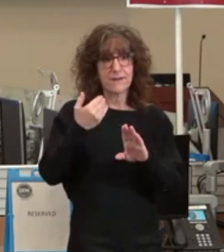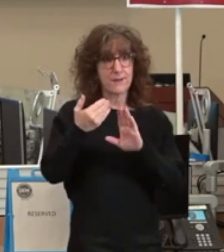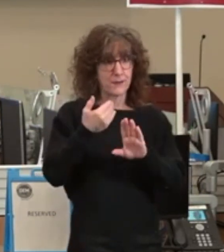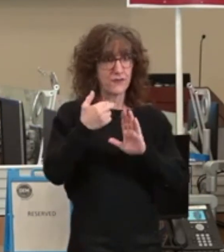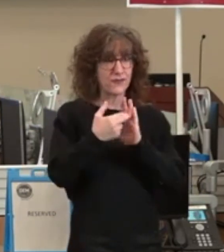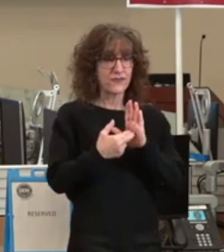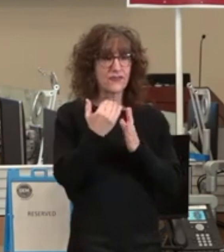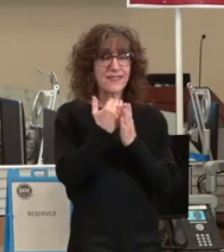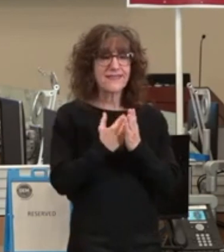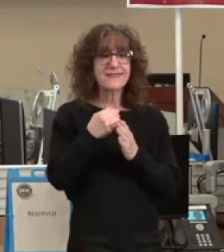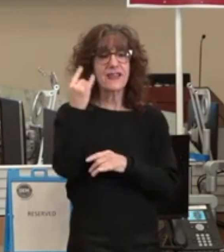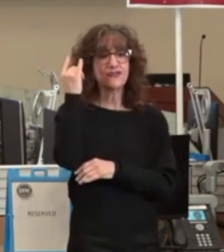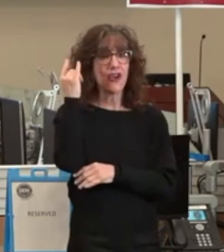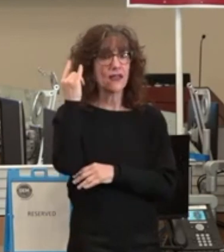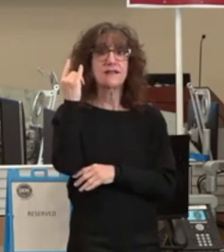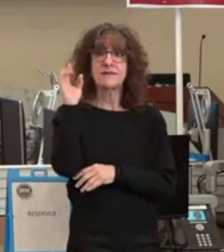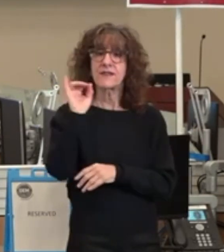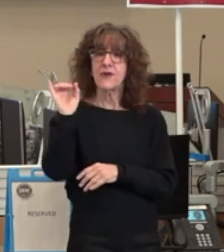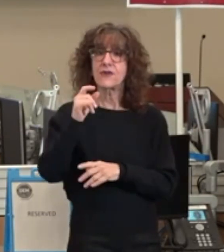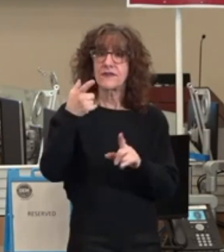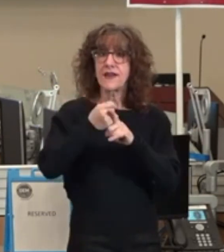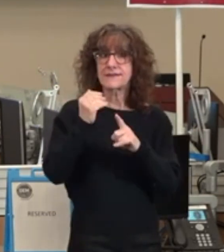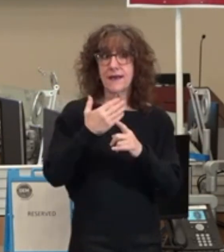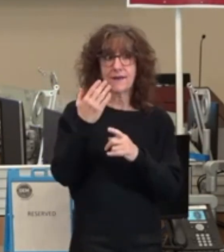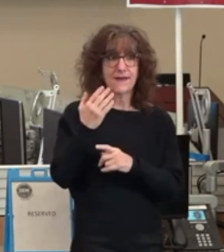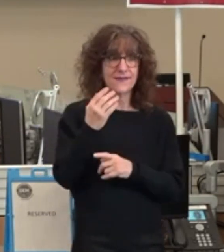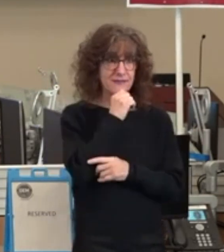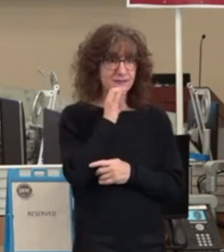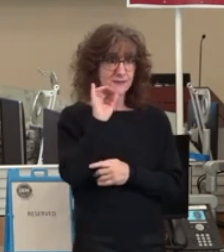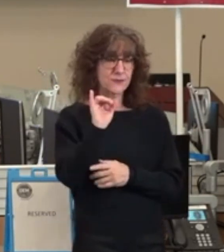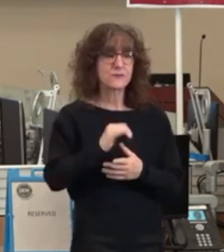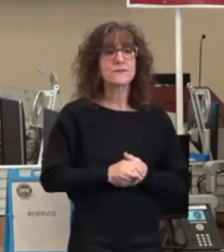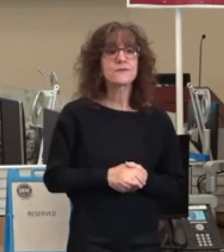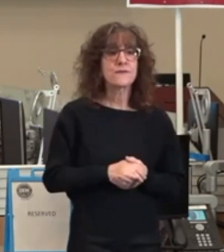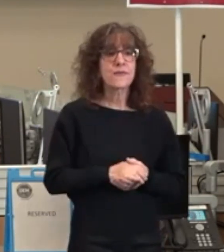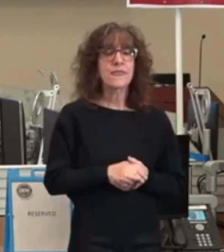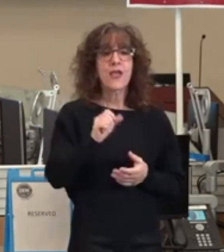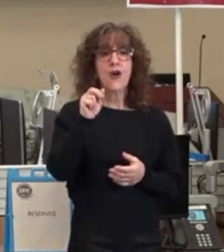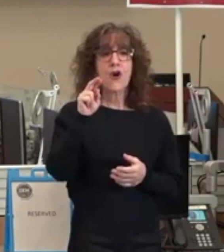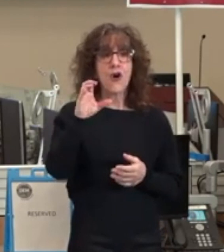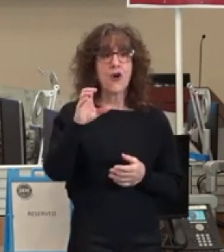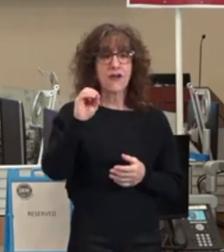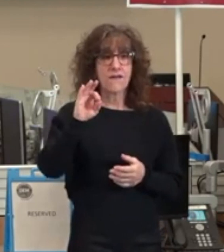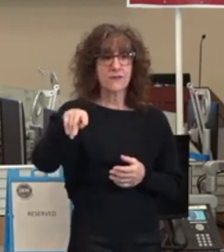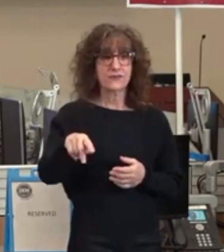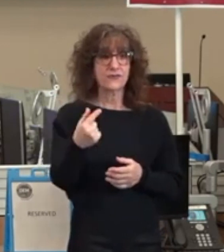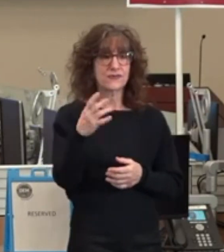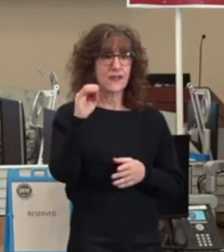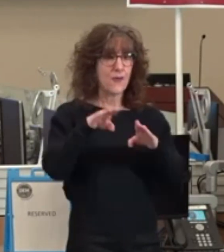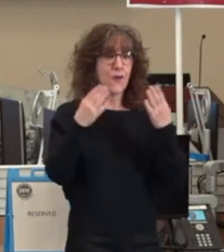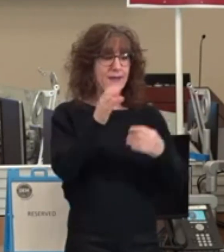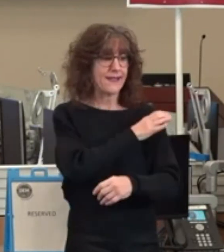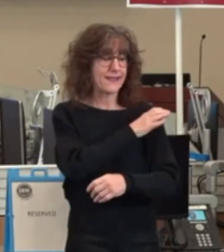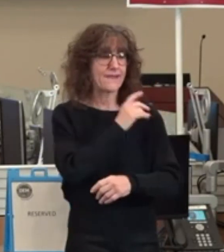pre-registration list, as well as Giant, which is vaccinating some of our senior citizens. The ARC of Prince George's County is opening a